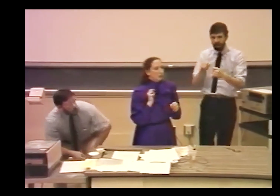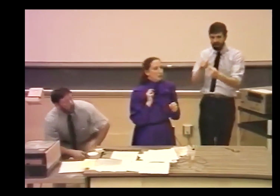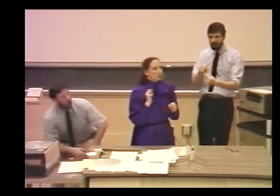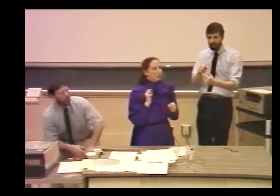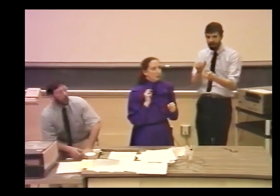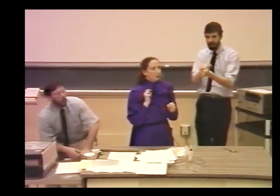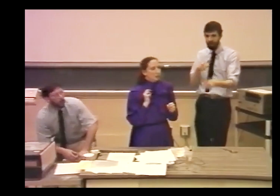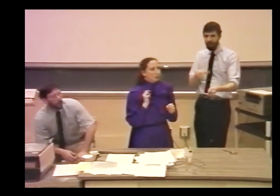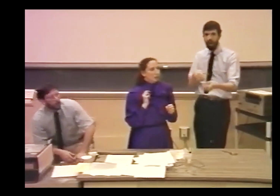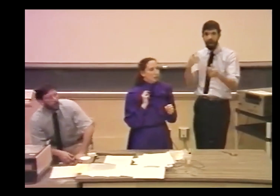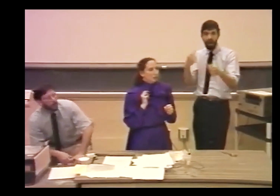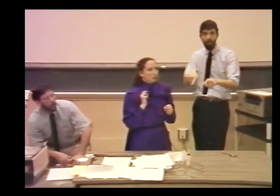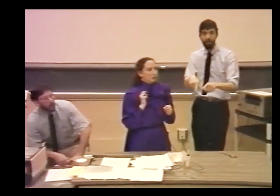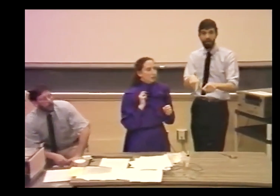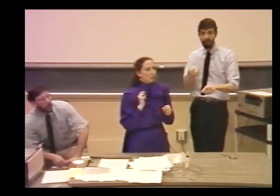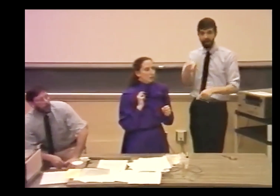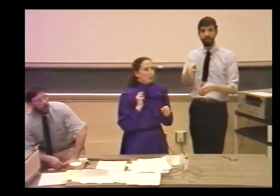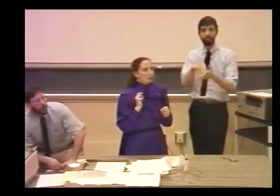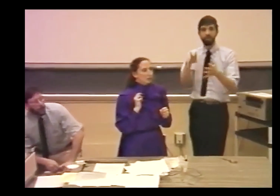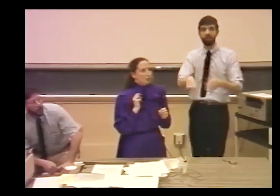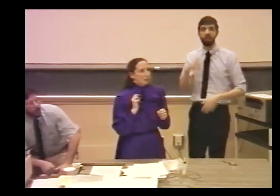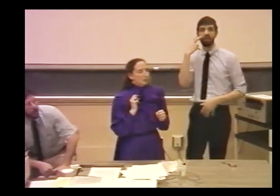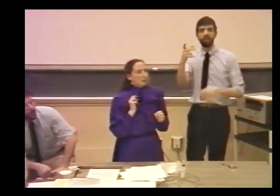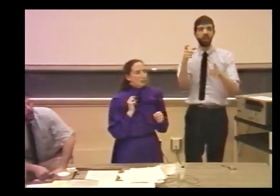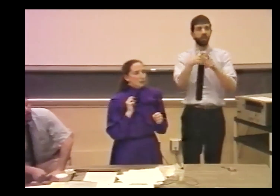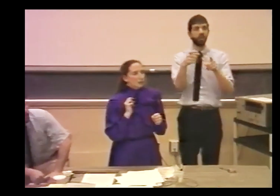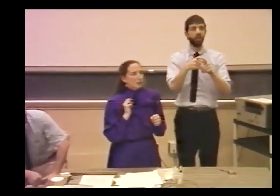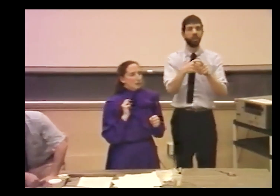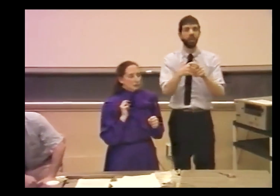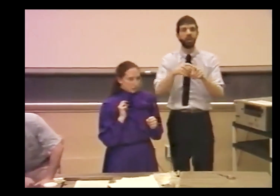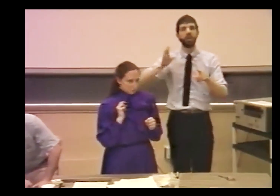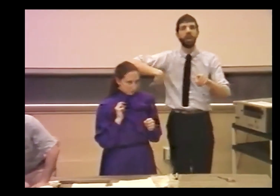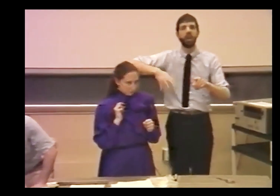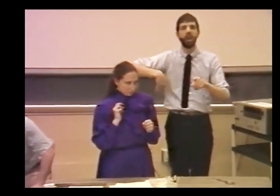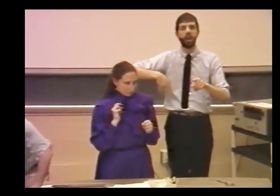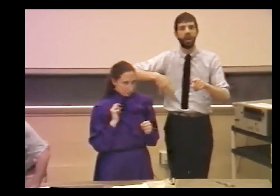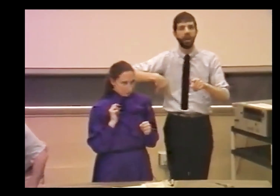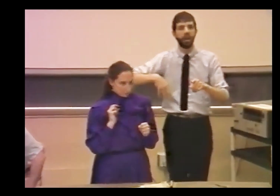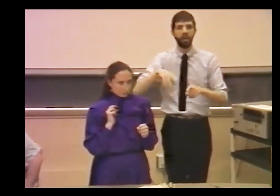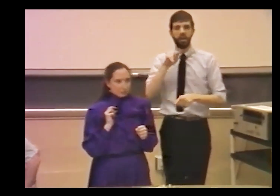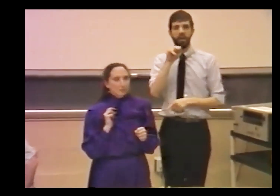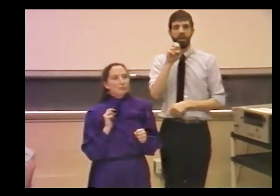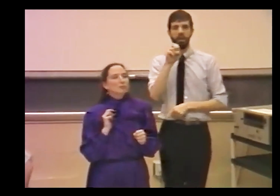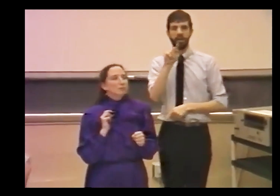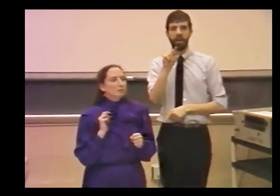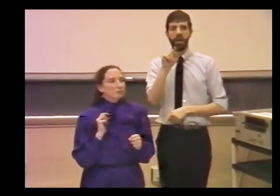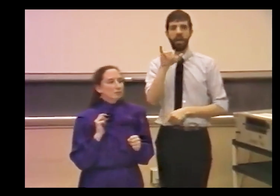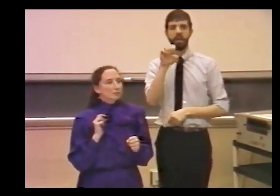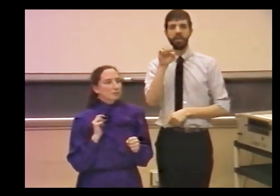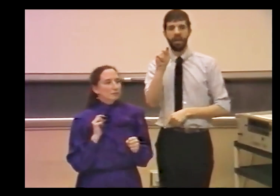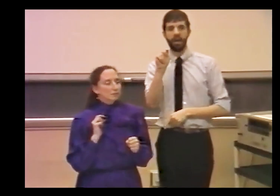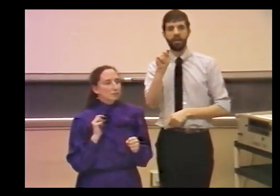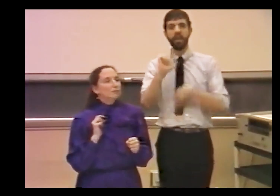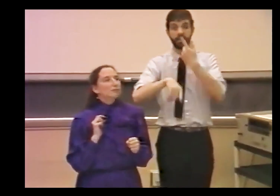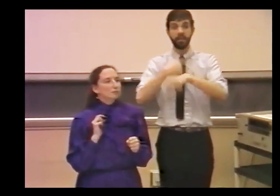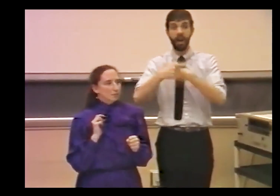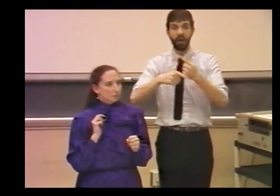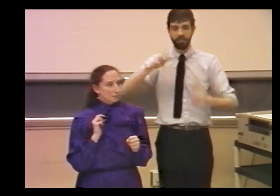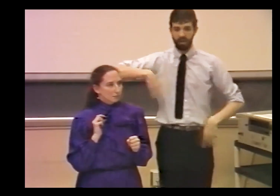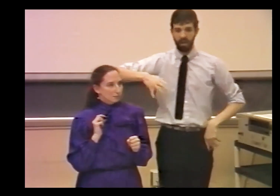this happening, who saw the word not yet, not yet, and sign not yet. We